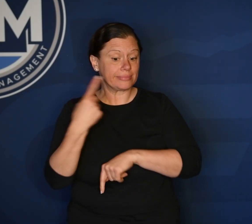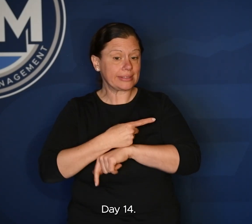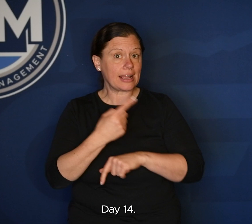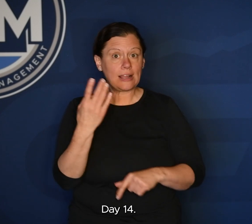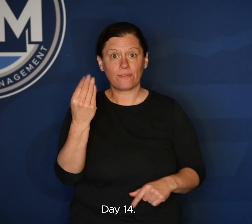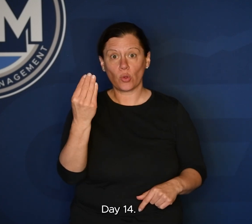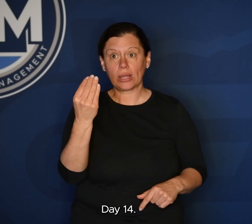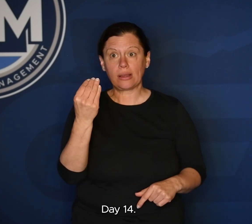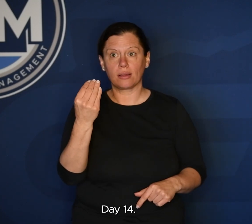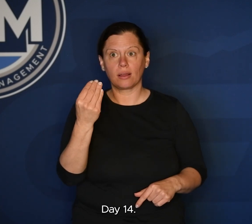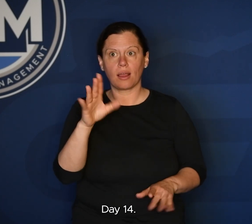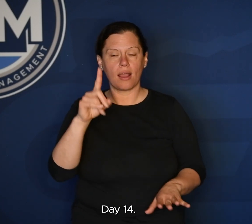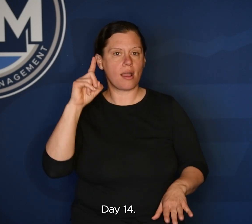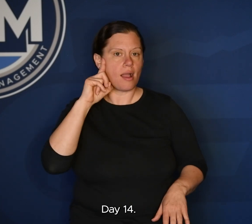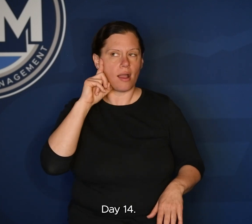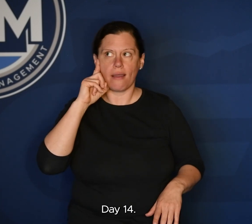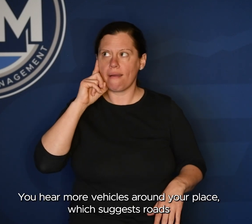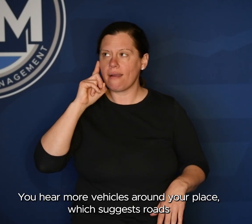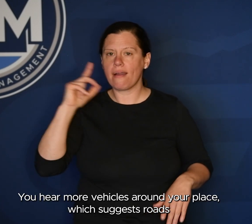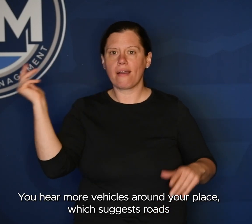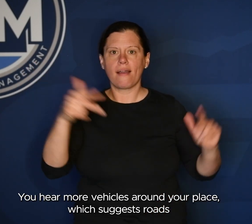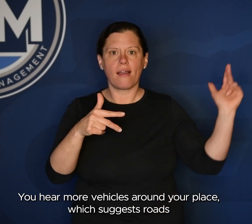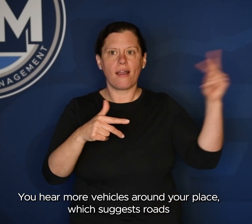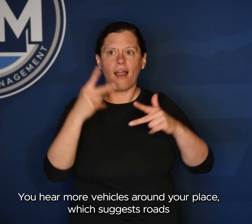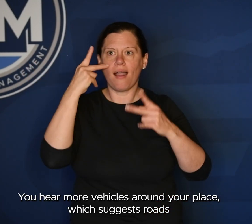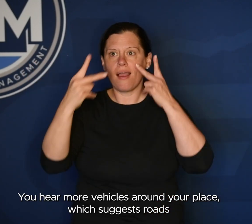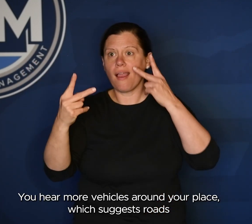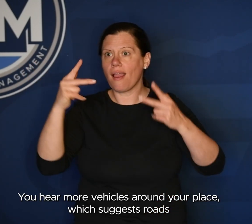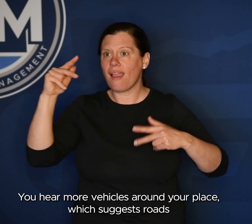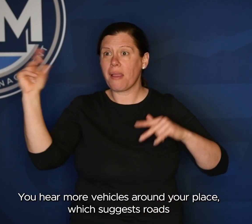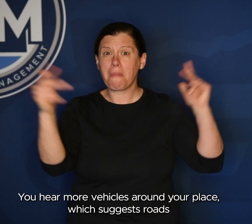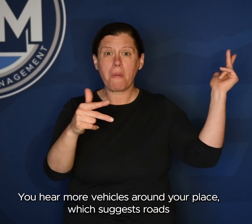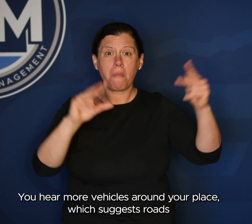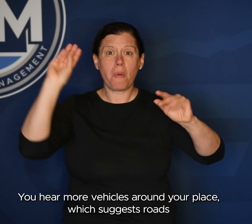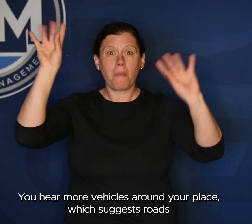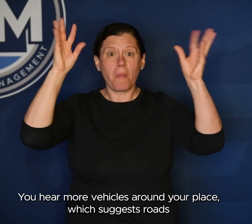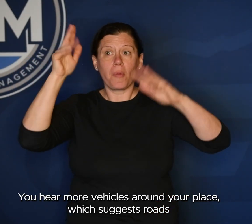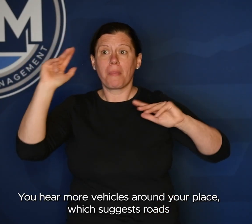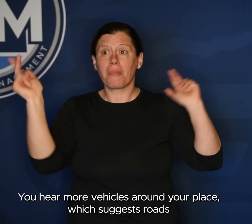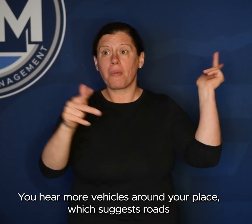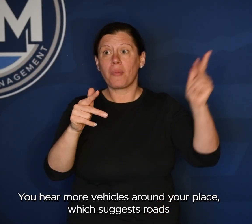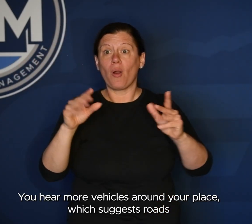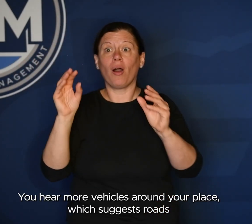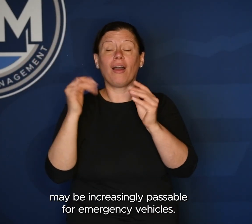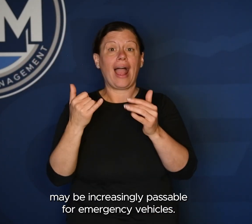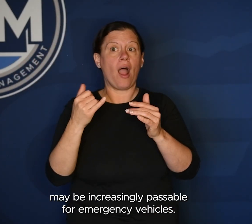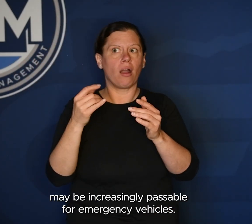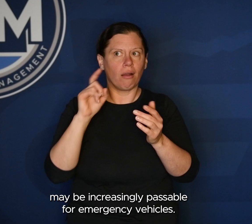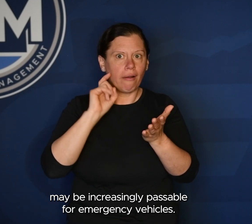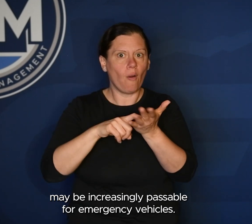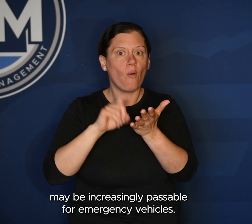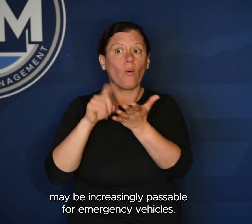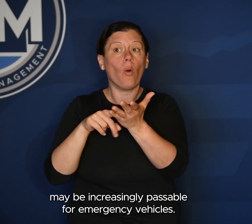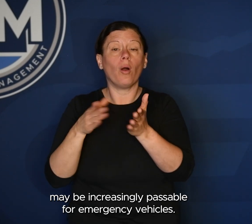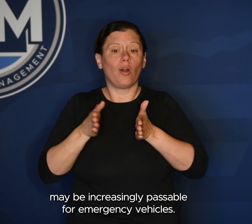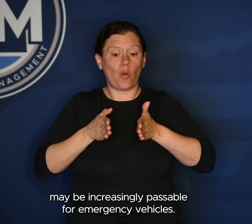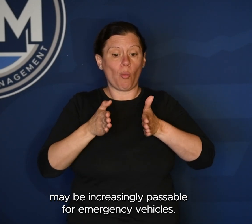Day 14. You hear more vehicles around your place, which suggests roads may be increasingly passable for